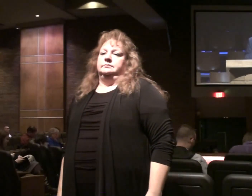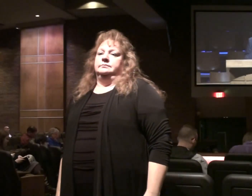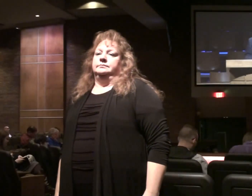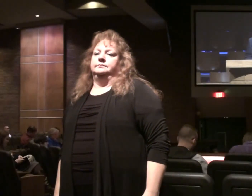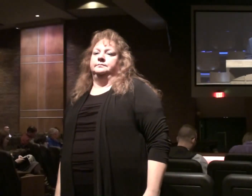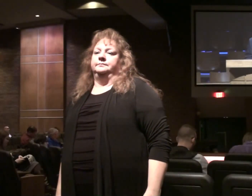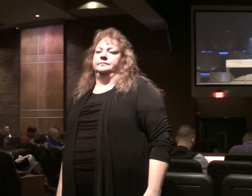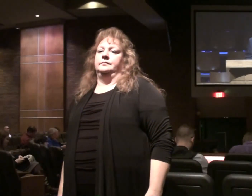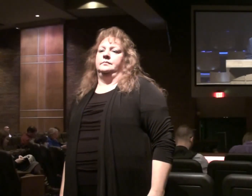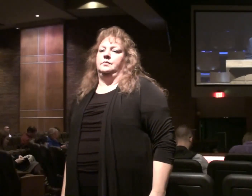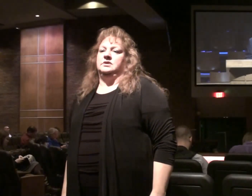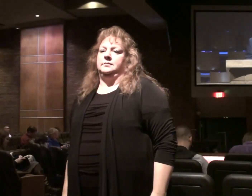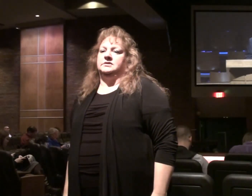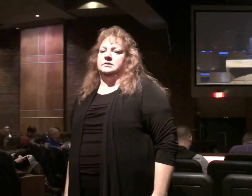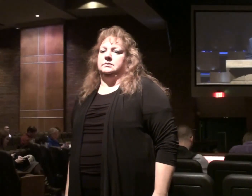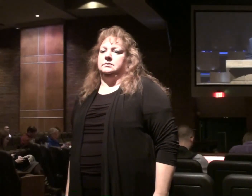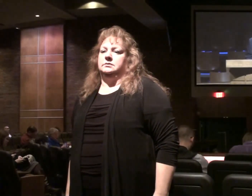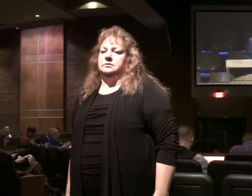Luke chapter